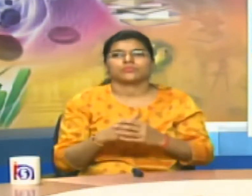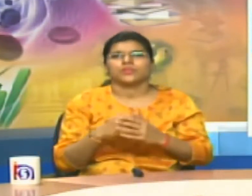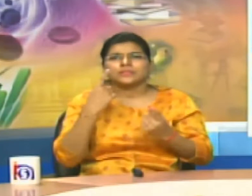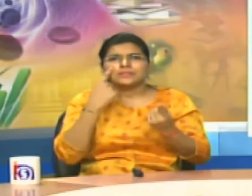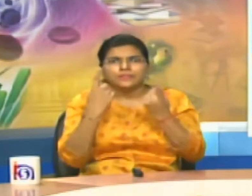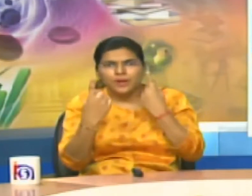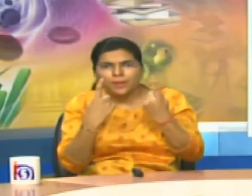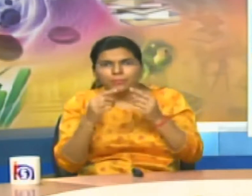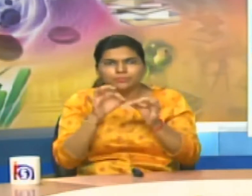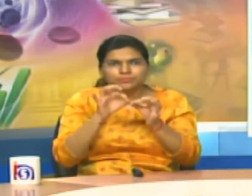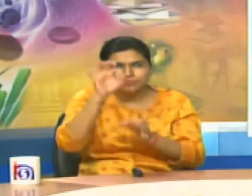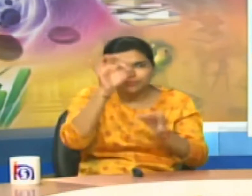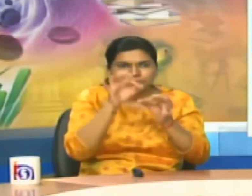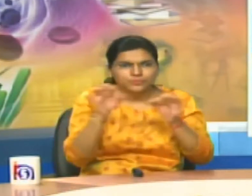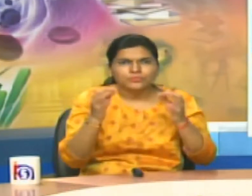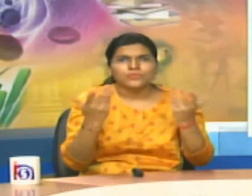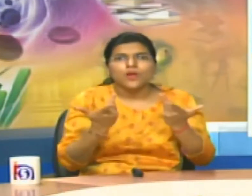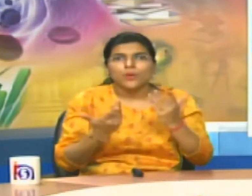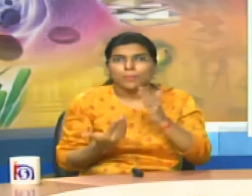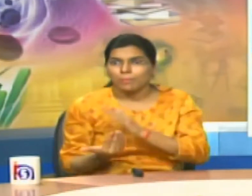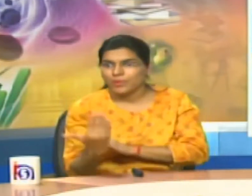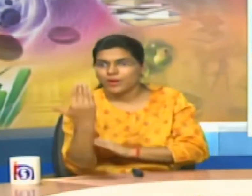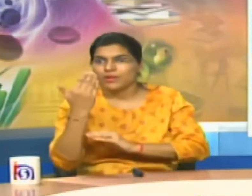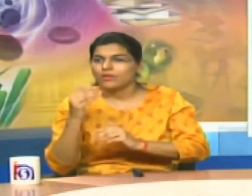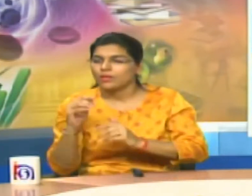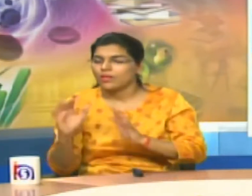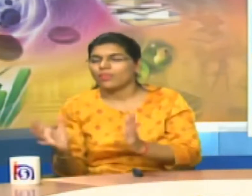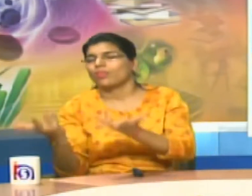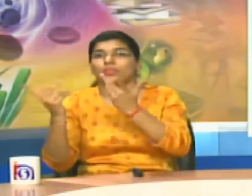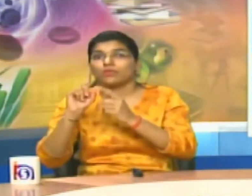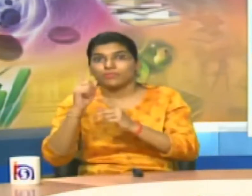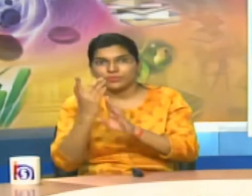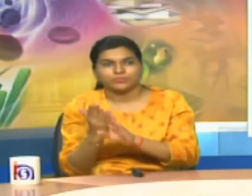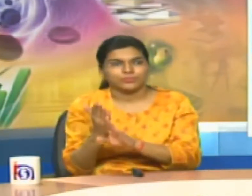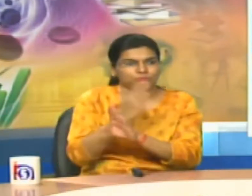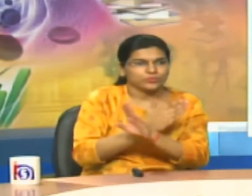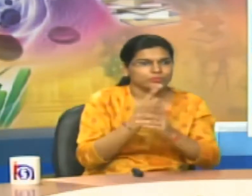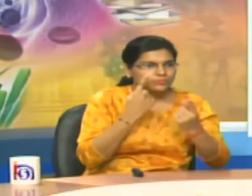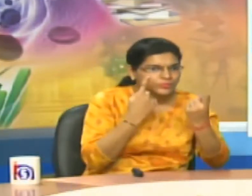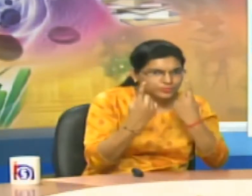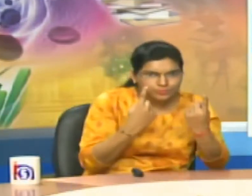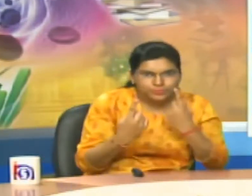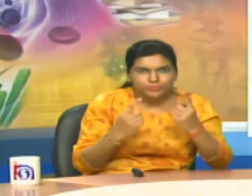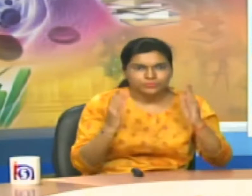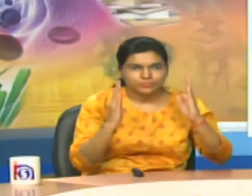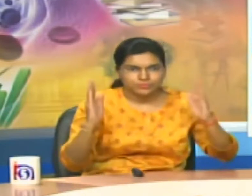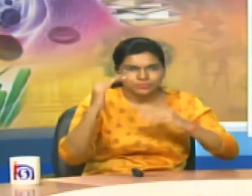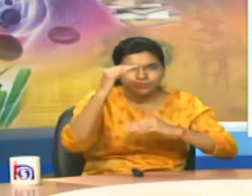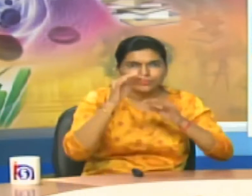The next one is below that, view. Like if we want to take printout, and